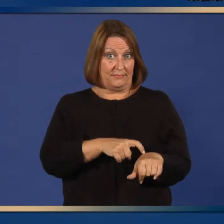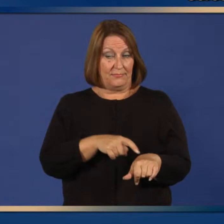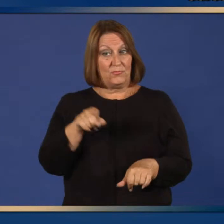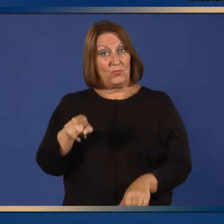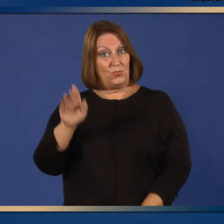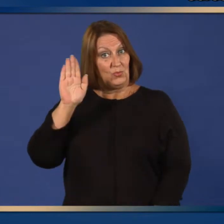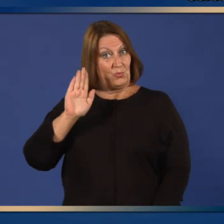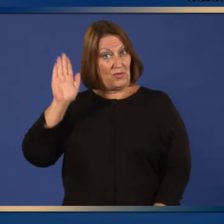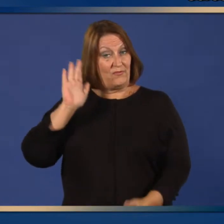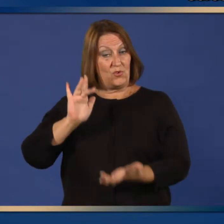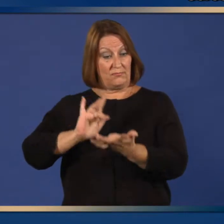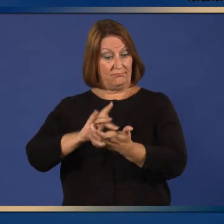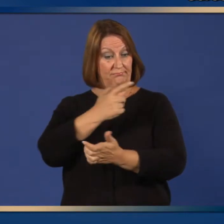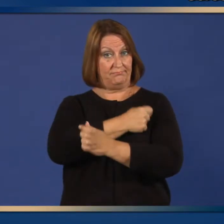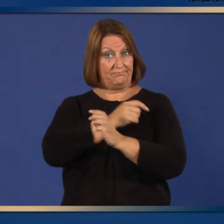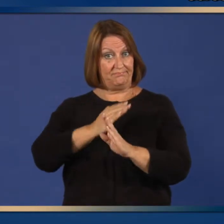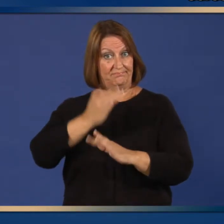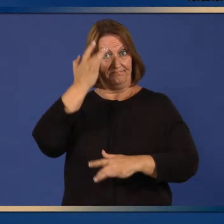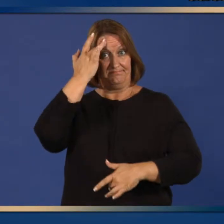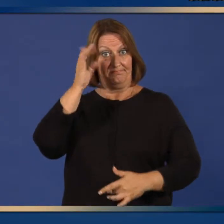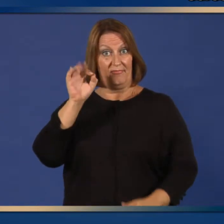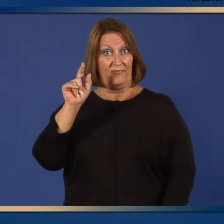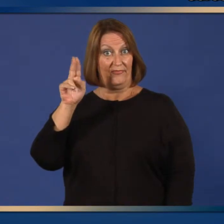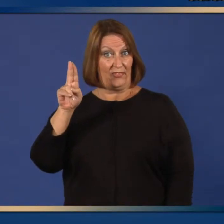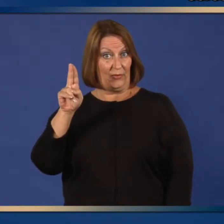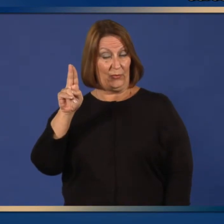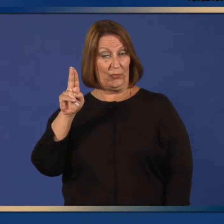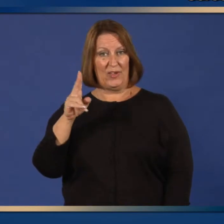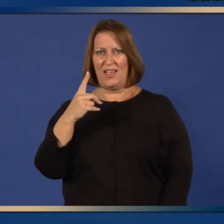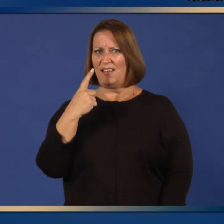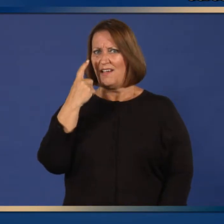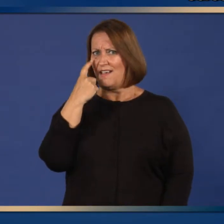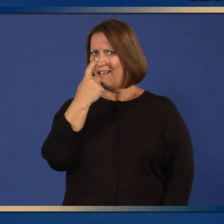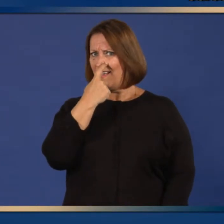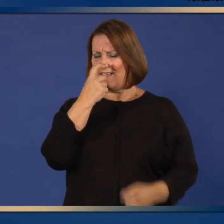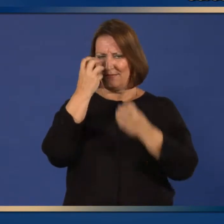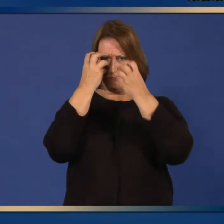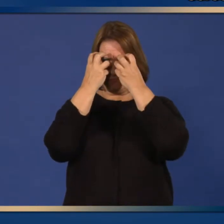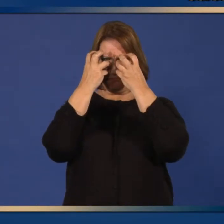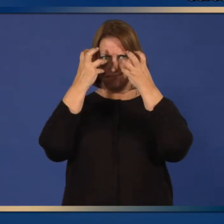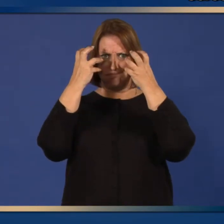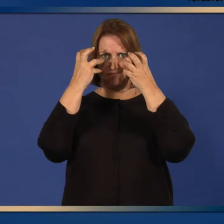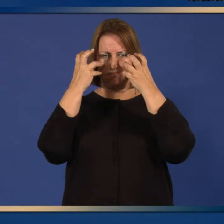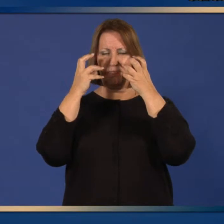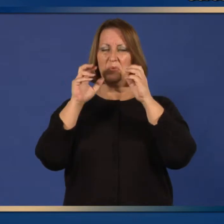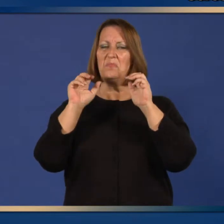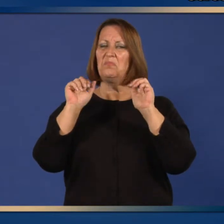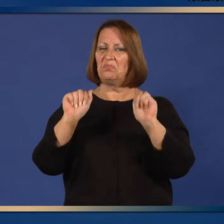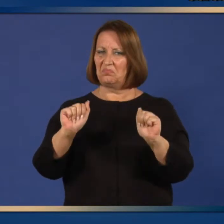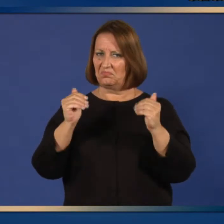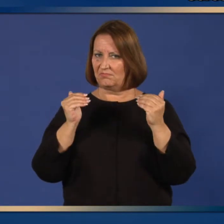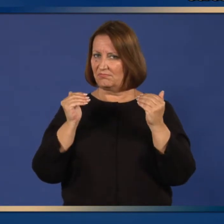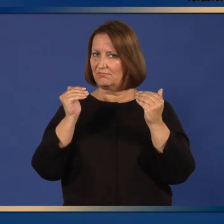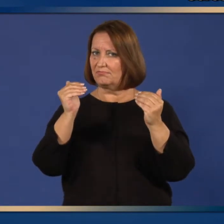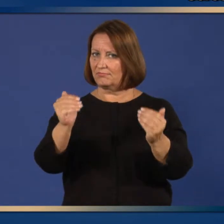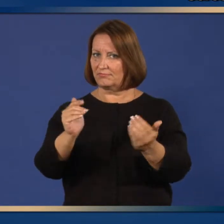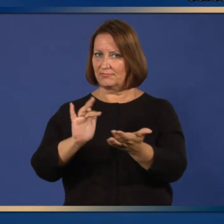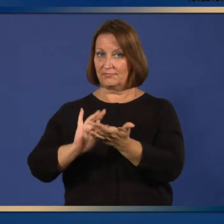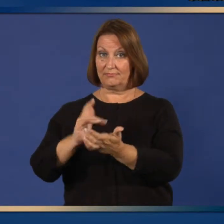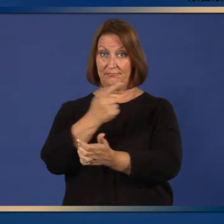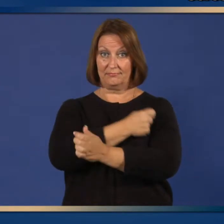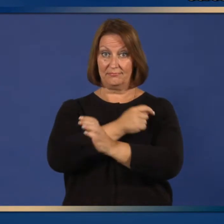These persons can receive injectable vaccine without further evaluation.